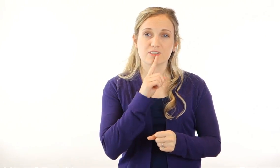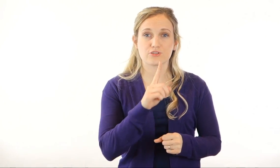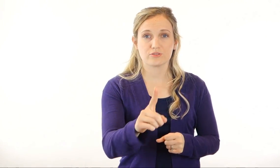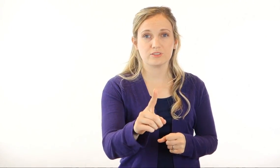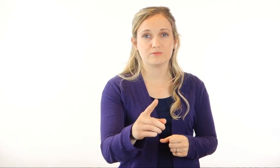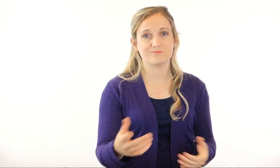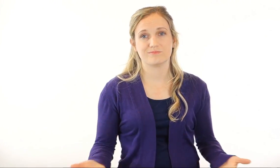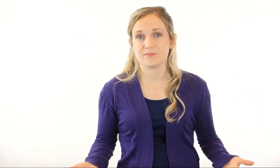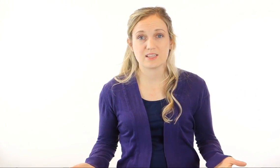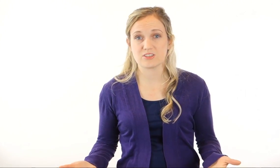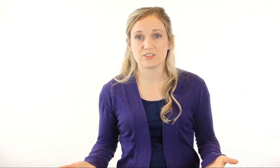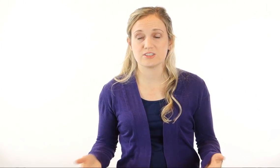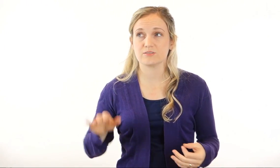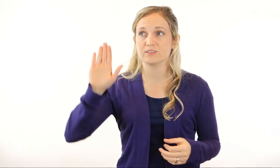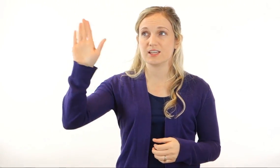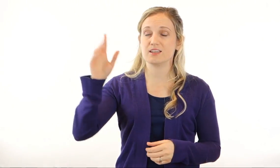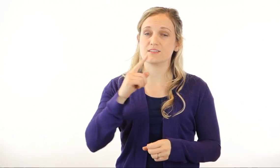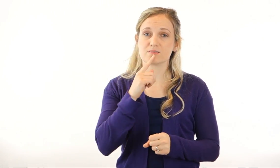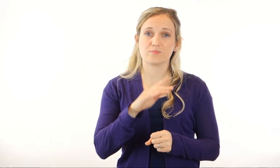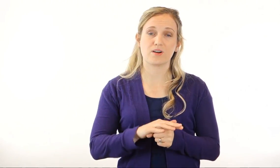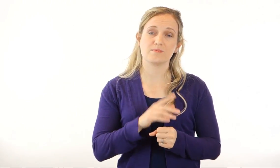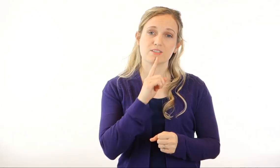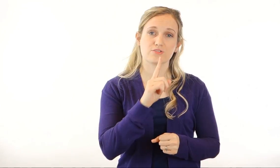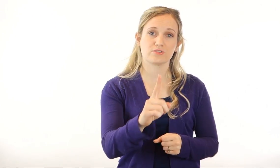promise, true, maybe that's all you do. His promise, true.